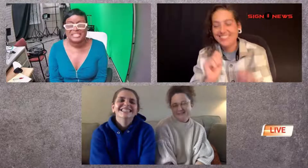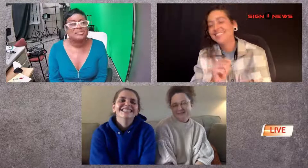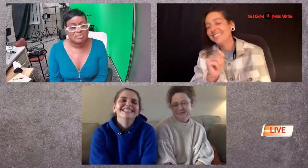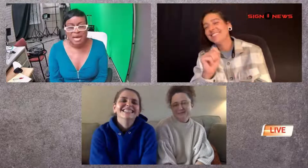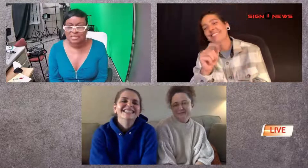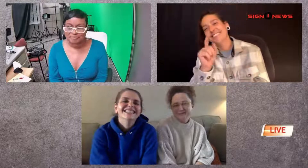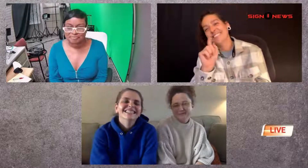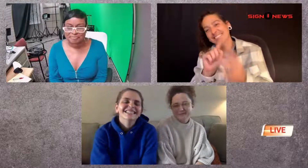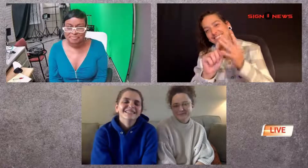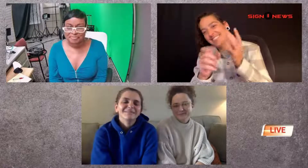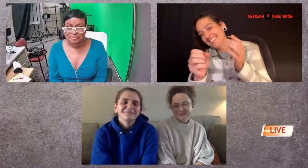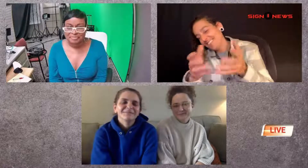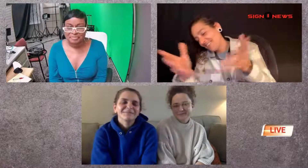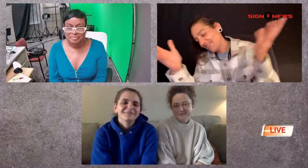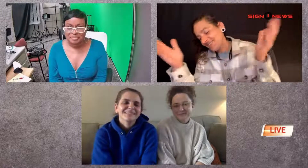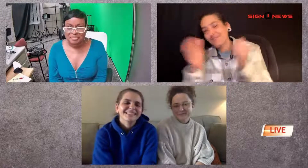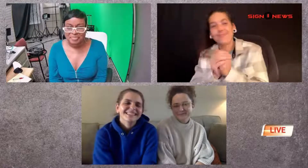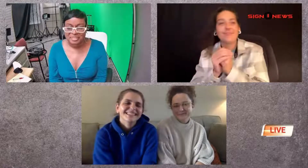Sweet Bob.